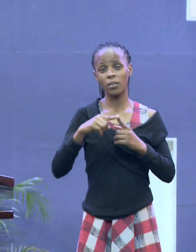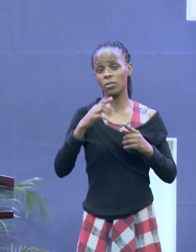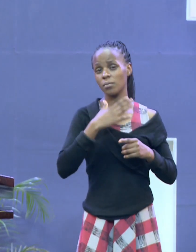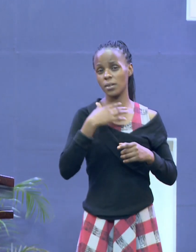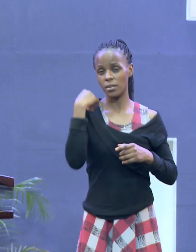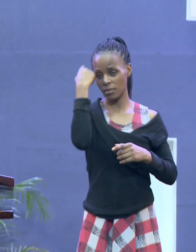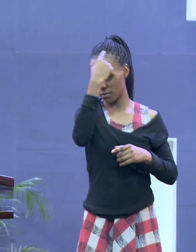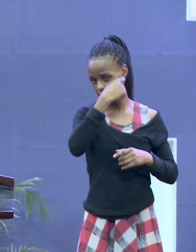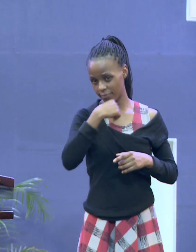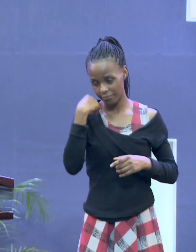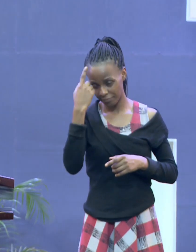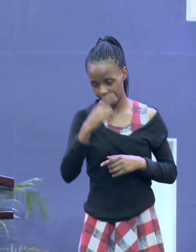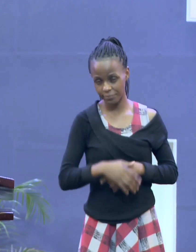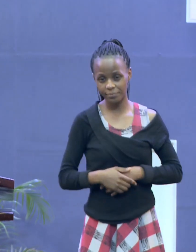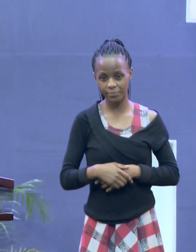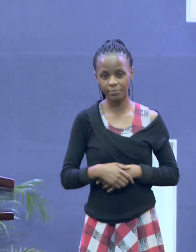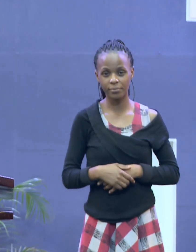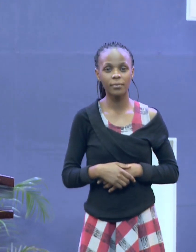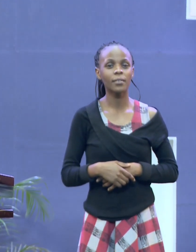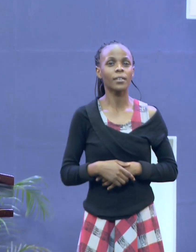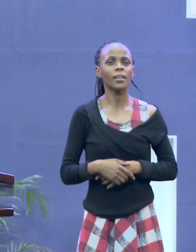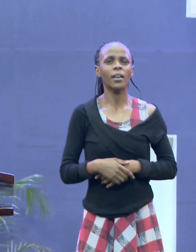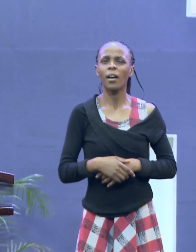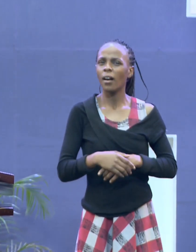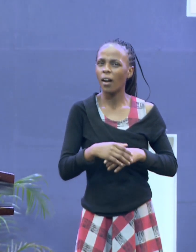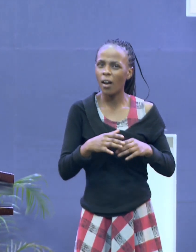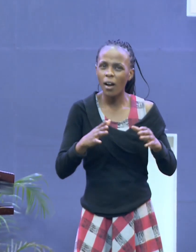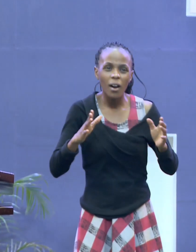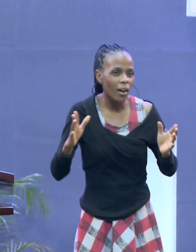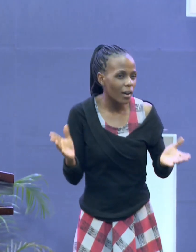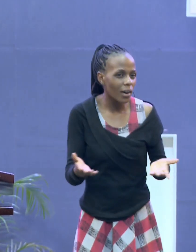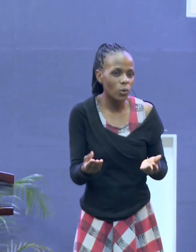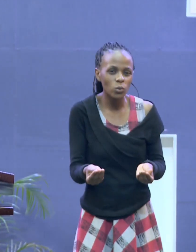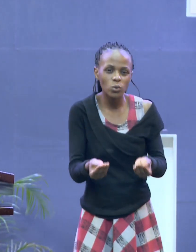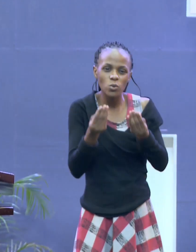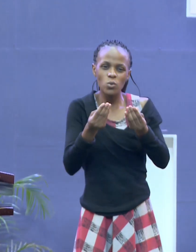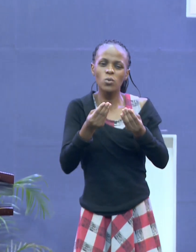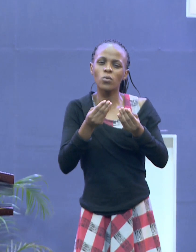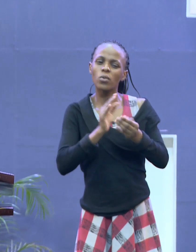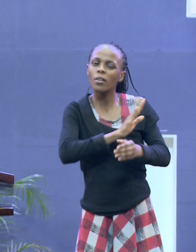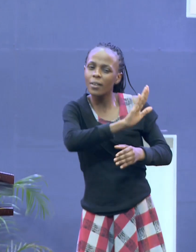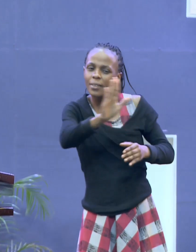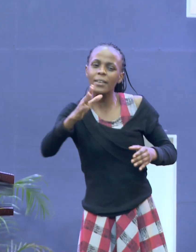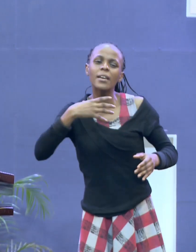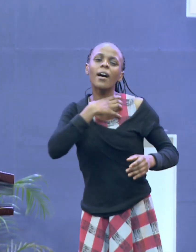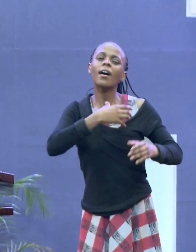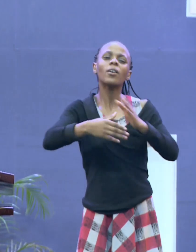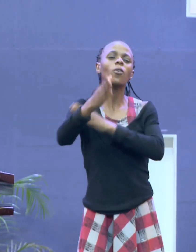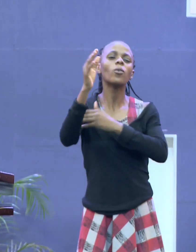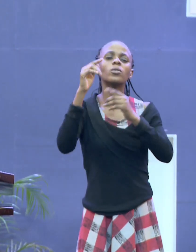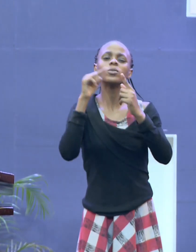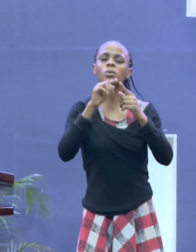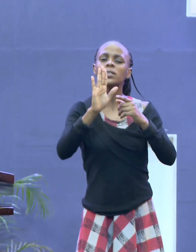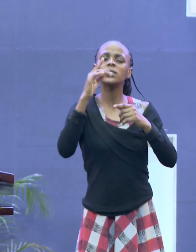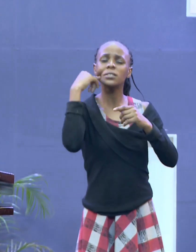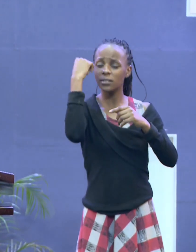face, mu maaso gange olutata." How do they provoke the Lord to his face? Basungu wazabacha Katonda mu